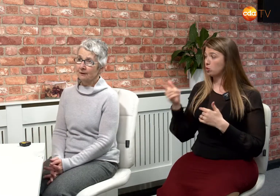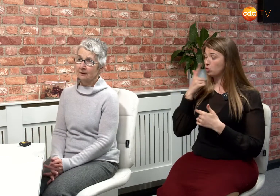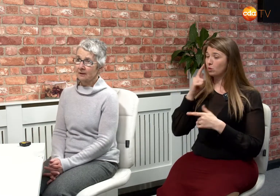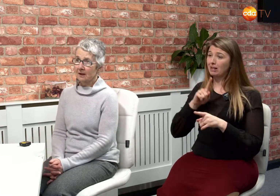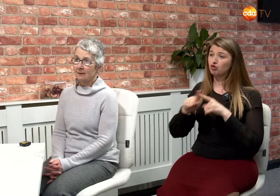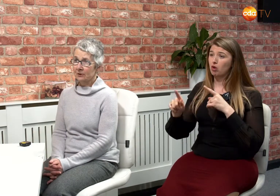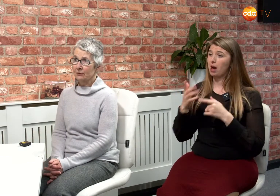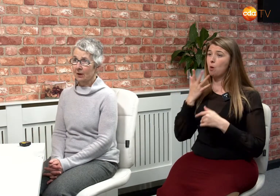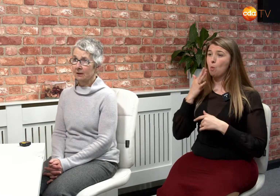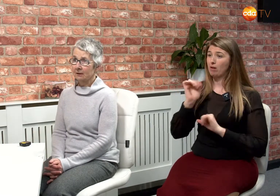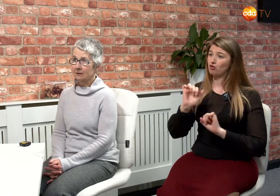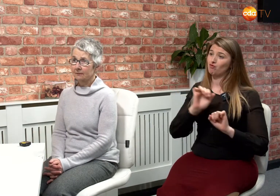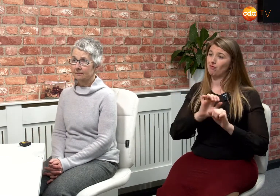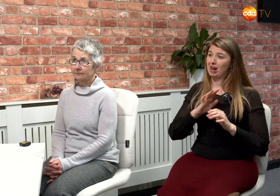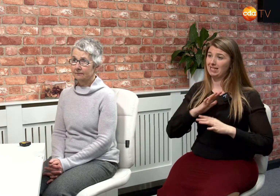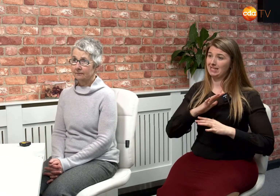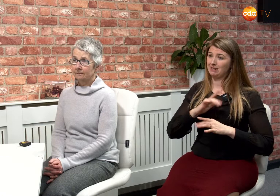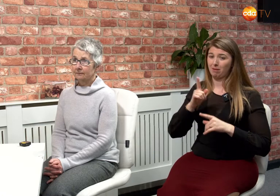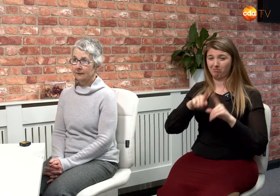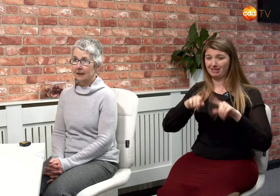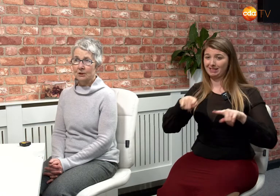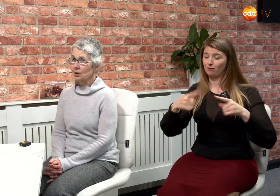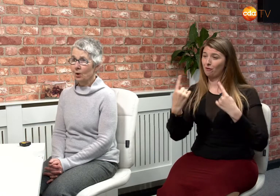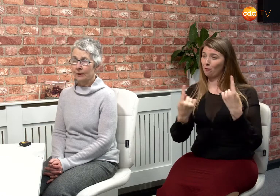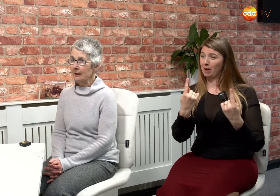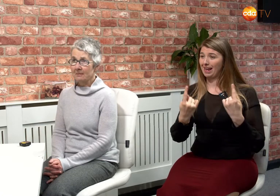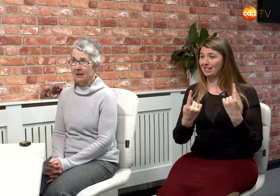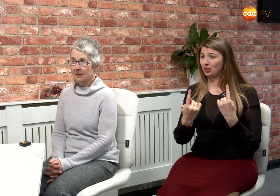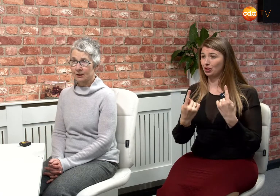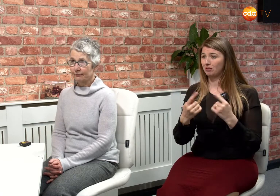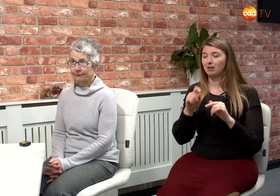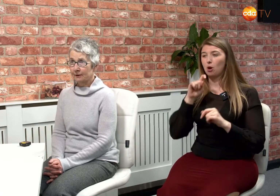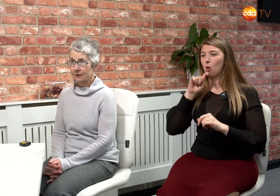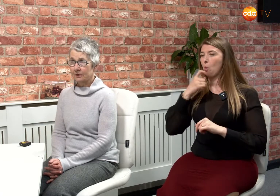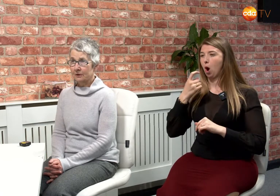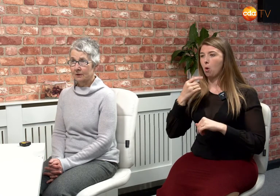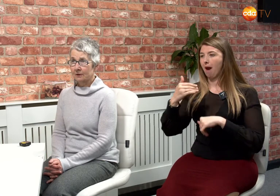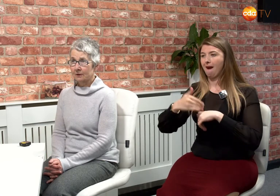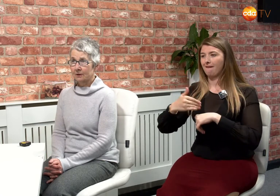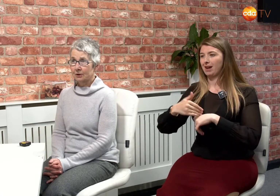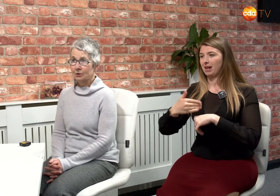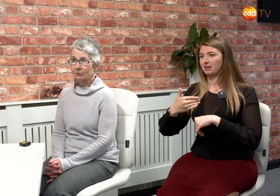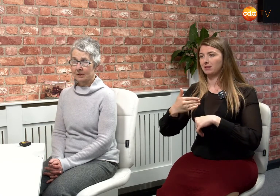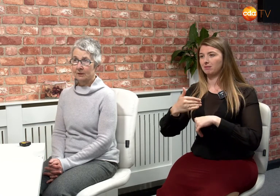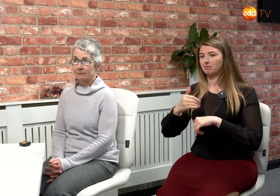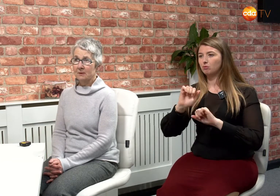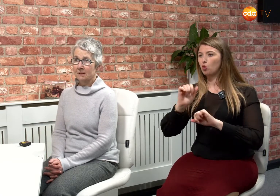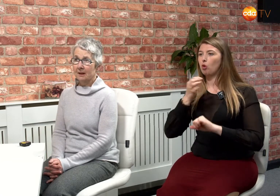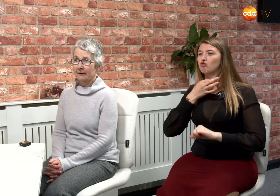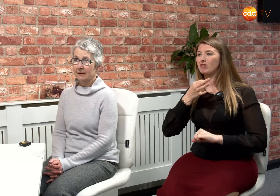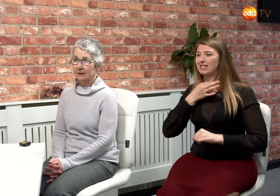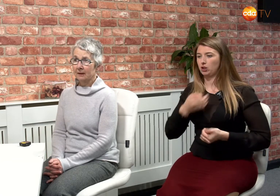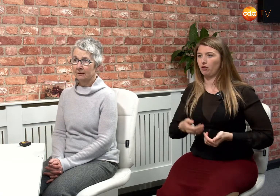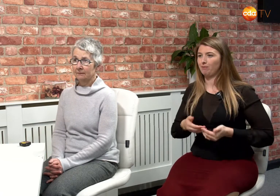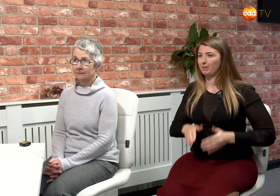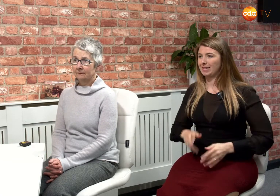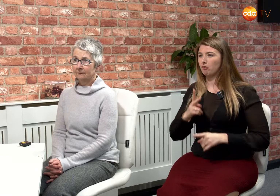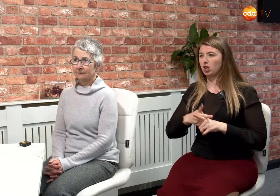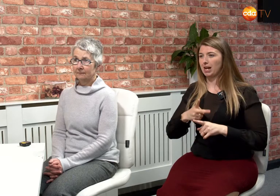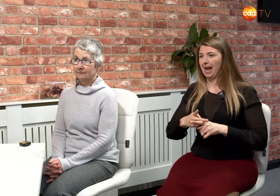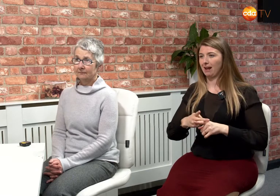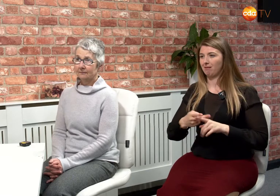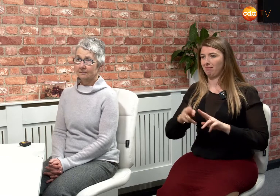whenever you feel the time is right. It's not going to make a difference to your risk of miscarrying